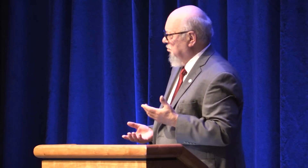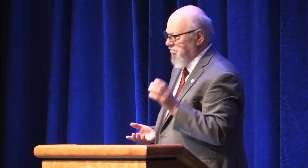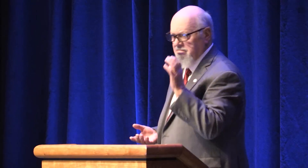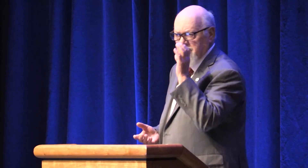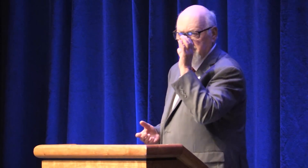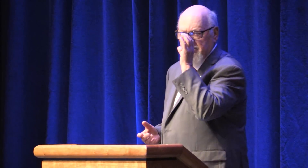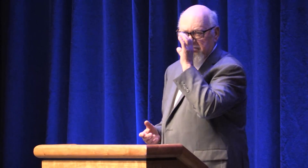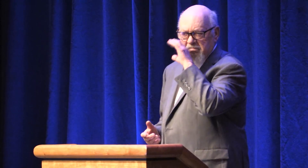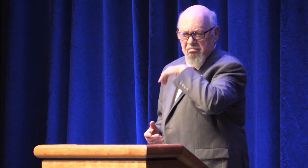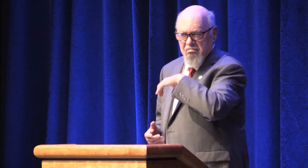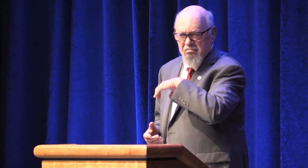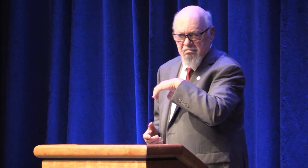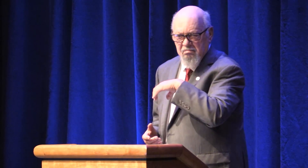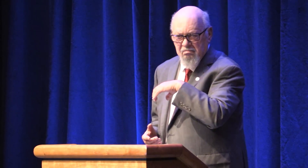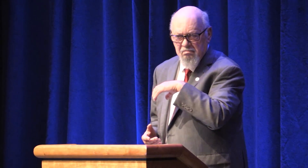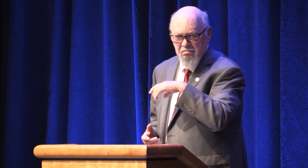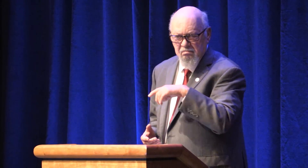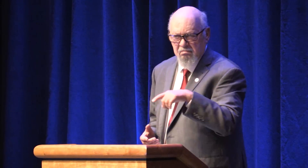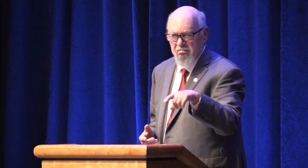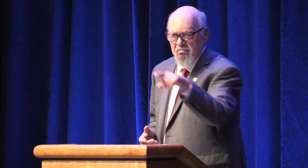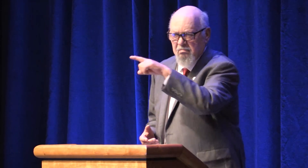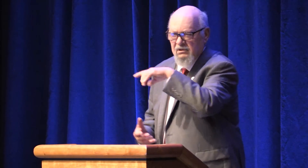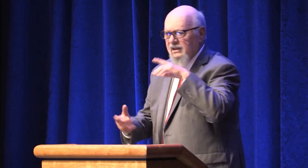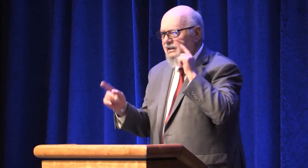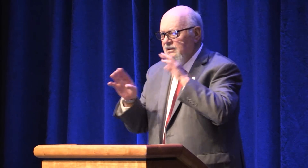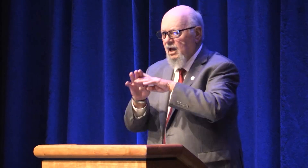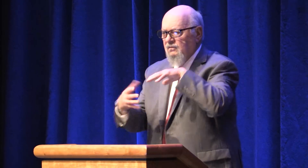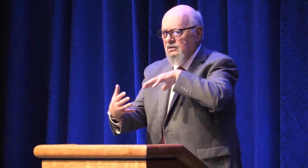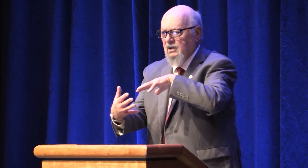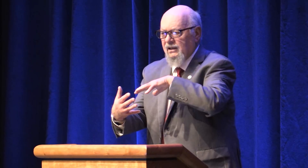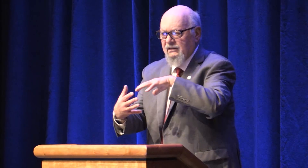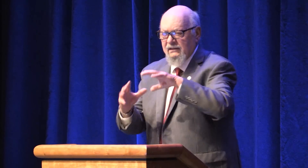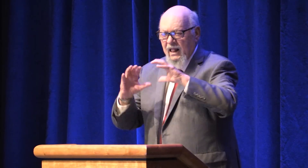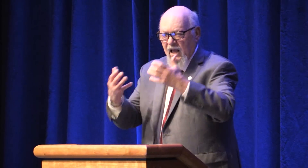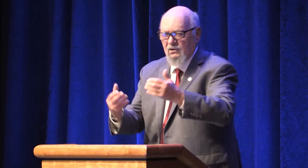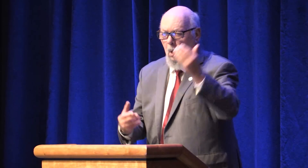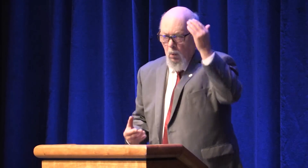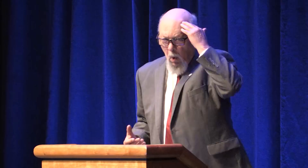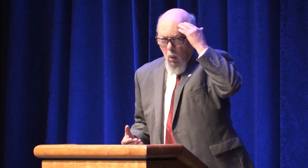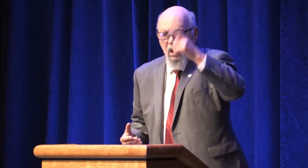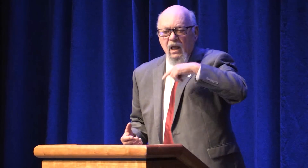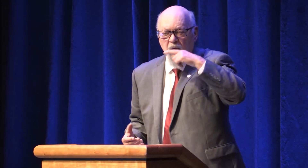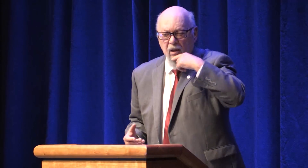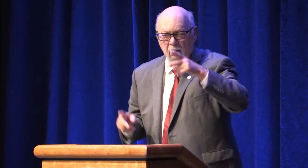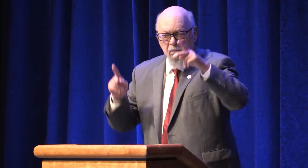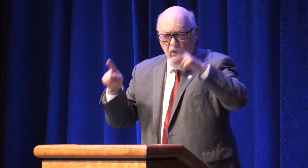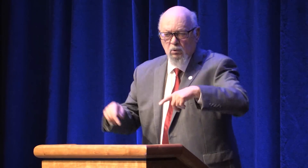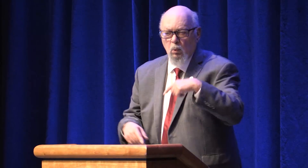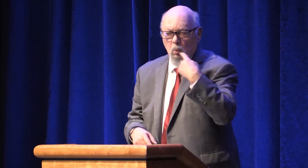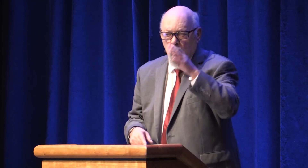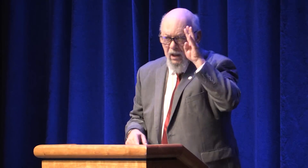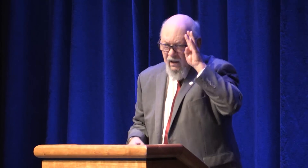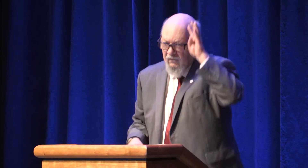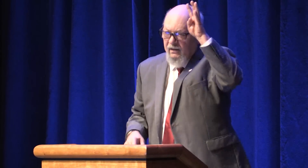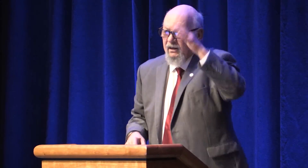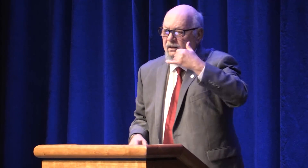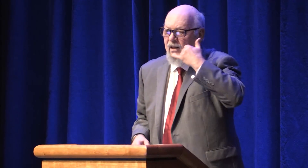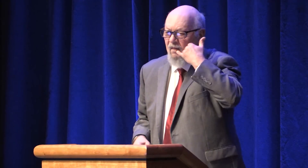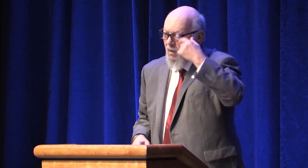knew who A.G. Bell was. And I found it odd that this was a Deaf Studies course that knew a hearing person who entered